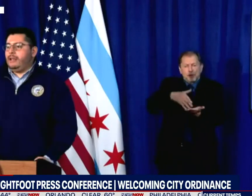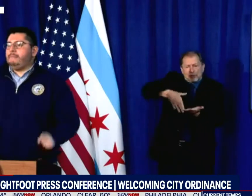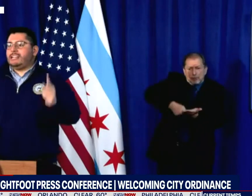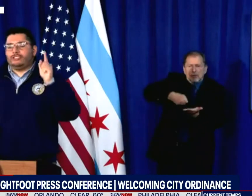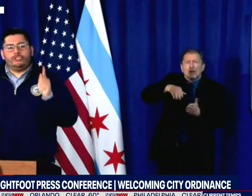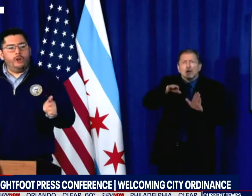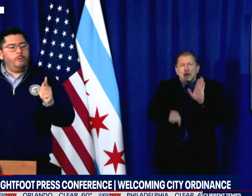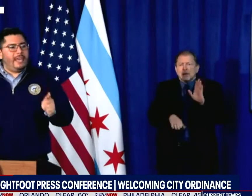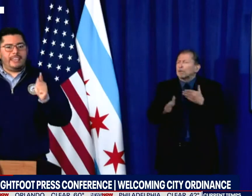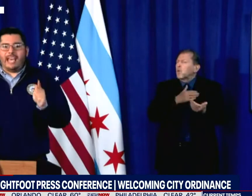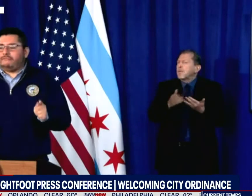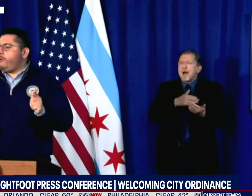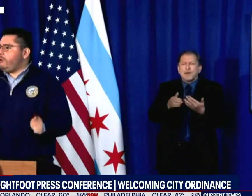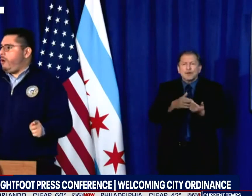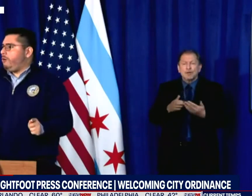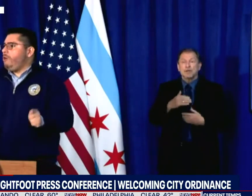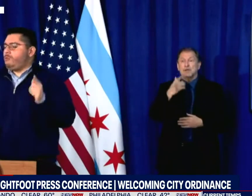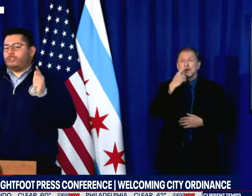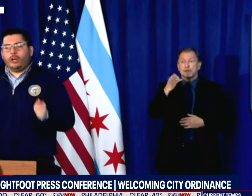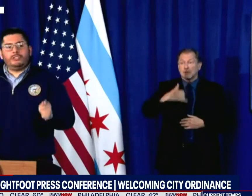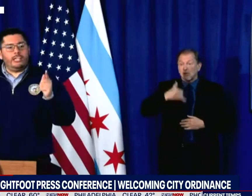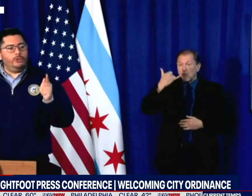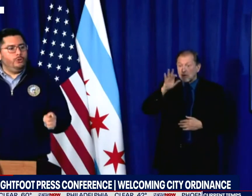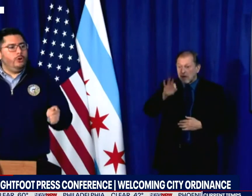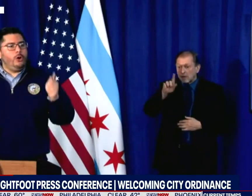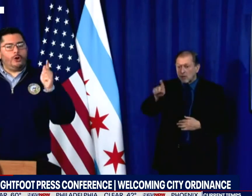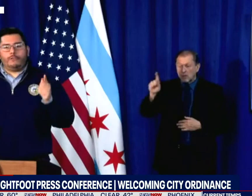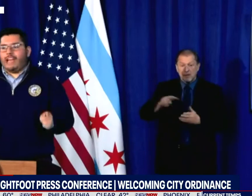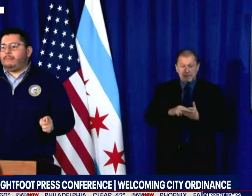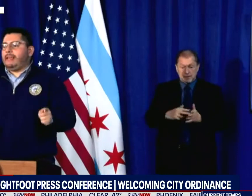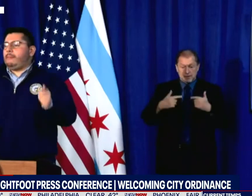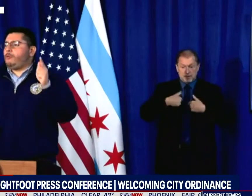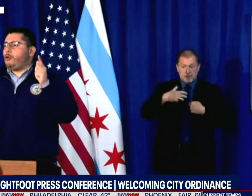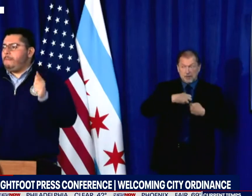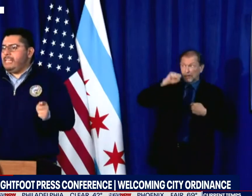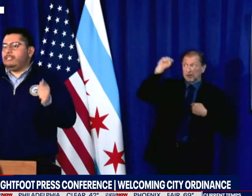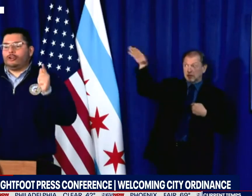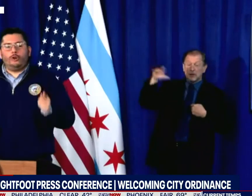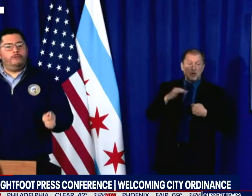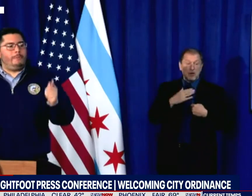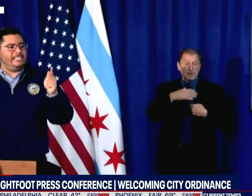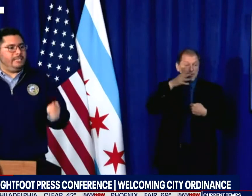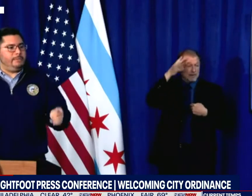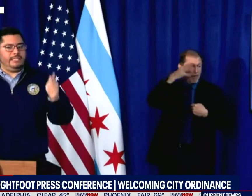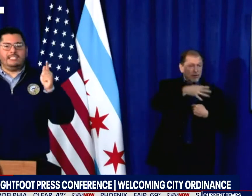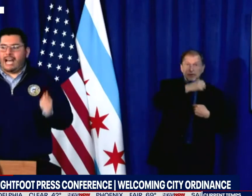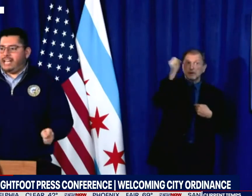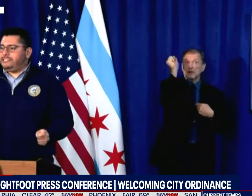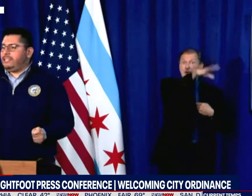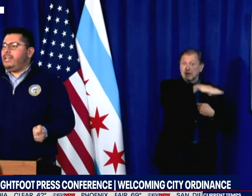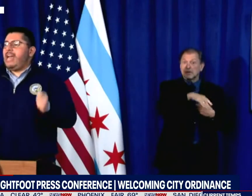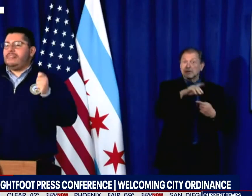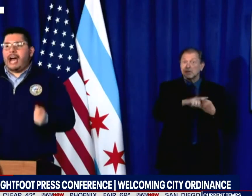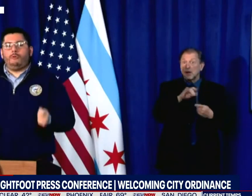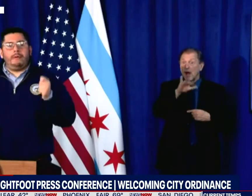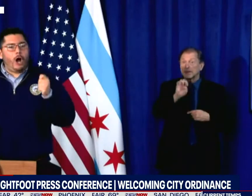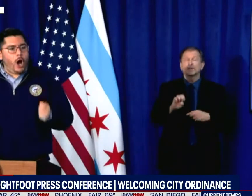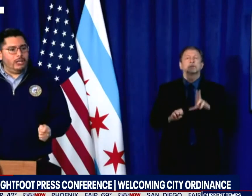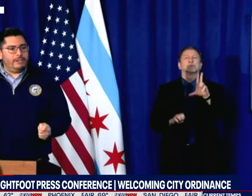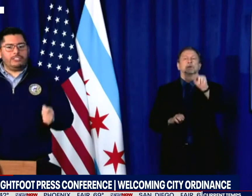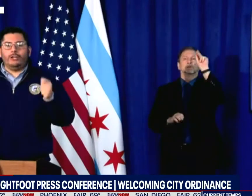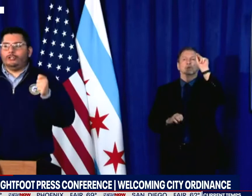undocumented because there's no way that that phone call will result in you or your family member being turned over by CPD to ICE